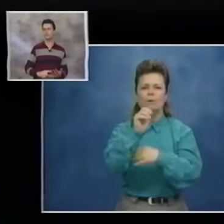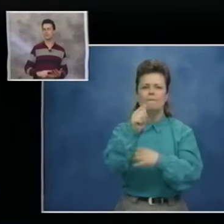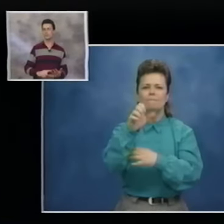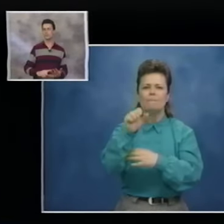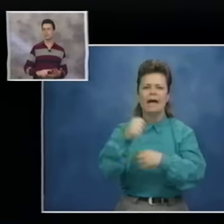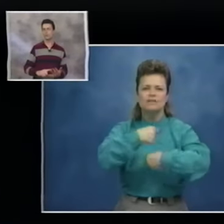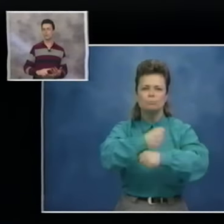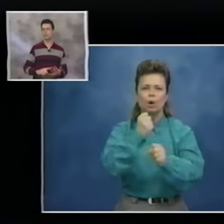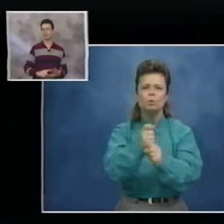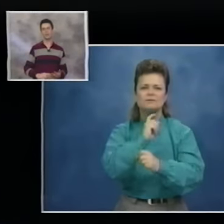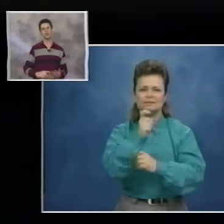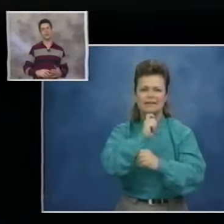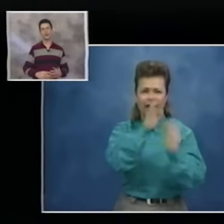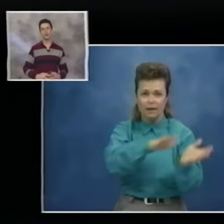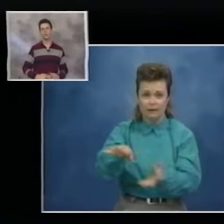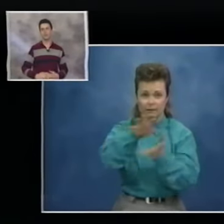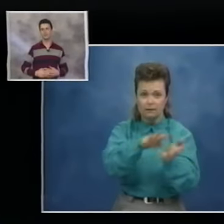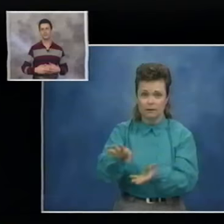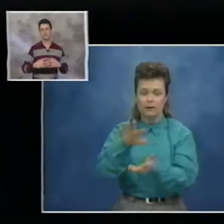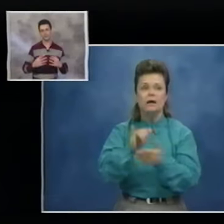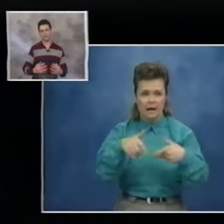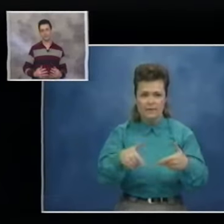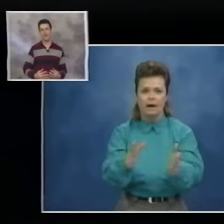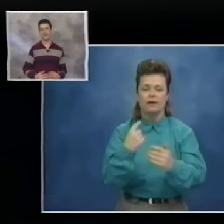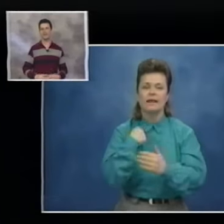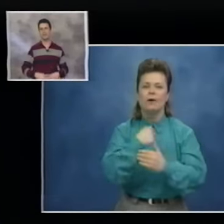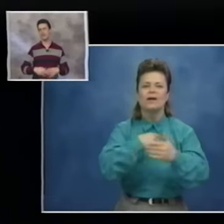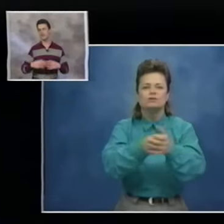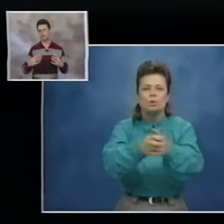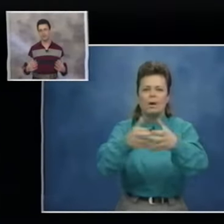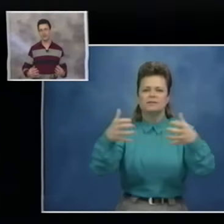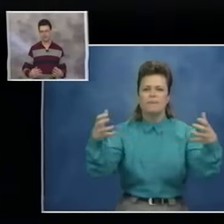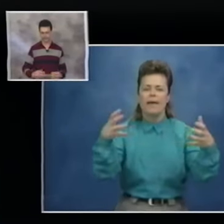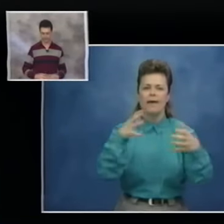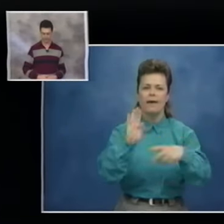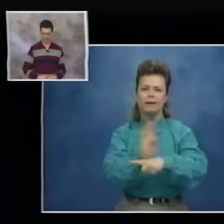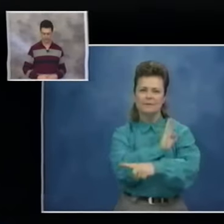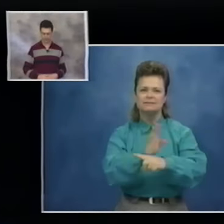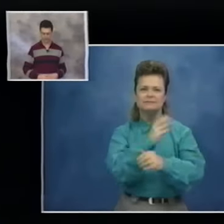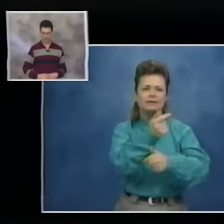steel, which allowed us to expand and trade.